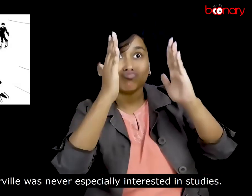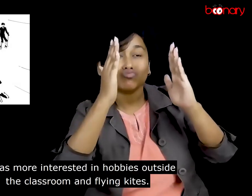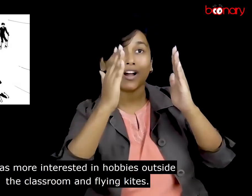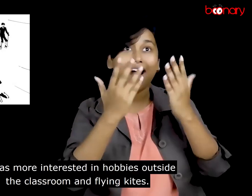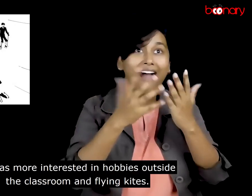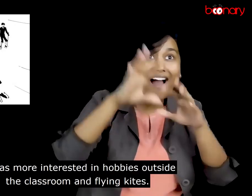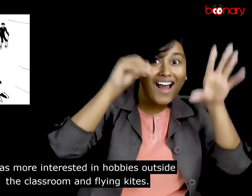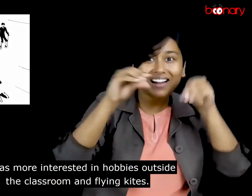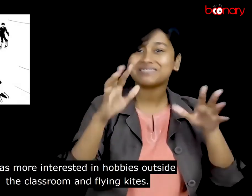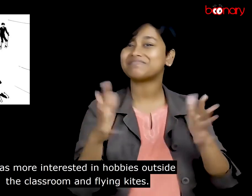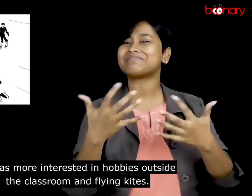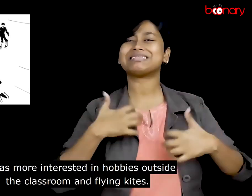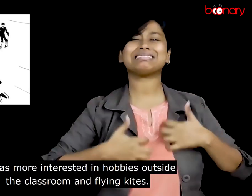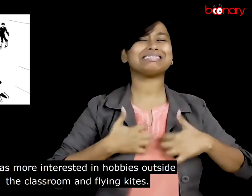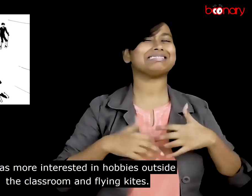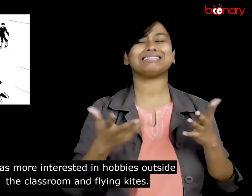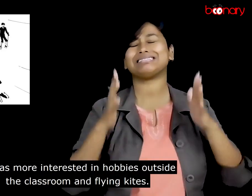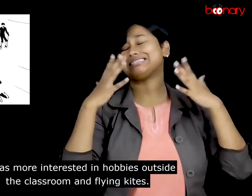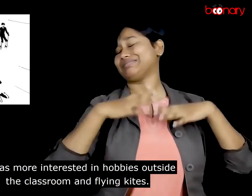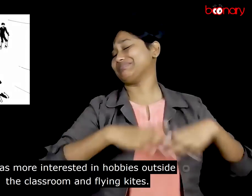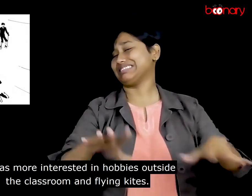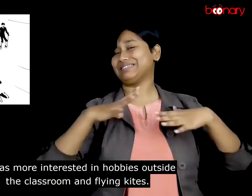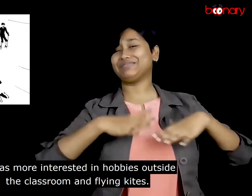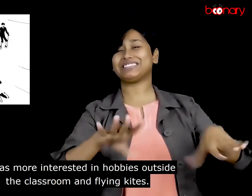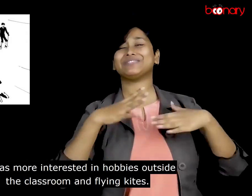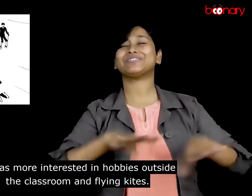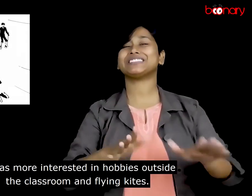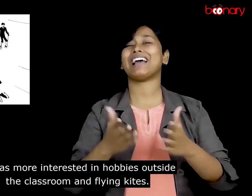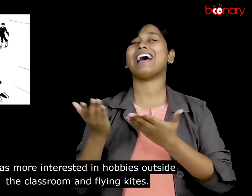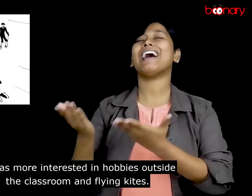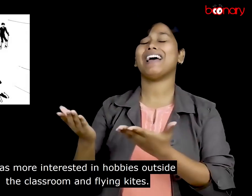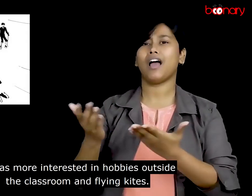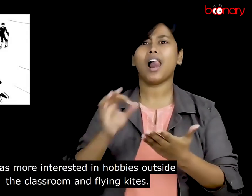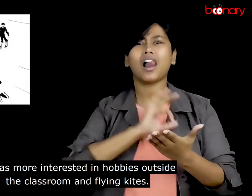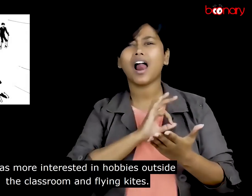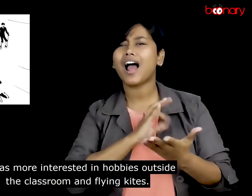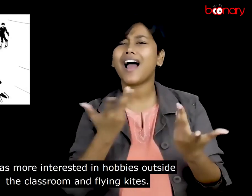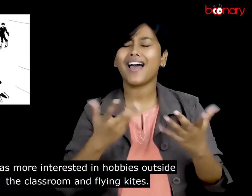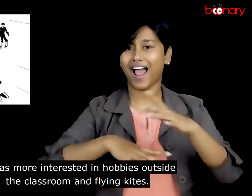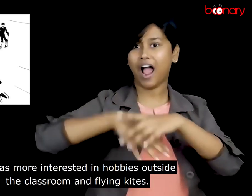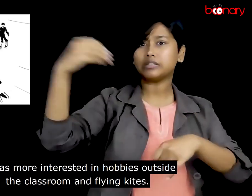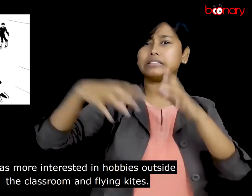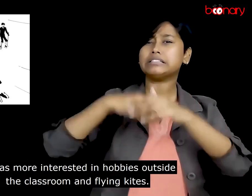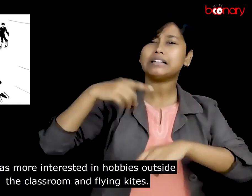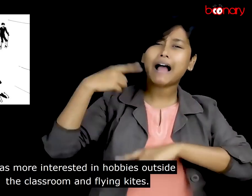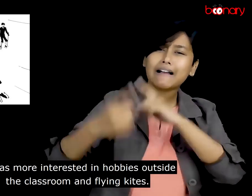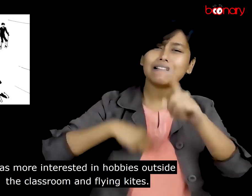He was more interested in hobbies outside the classroom and especially flying kites.